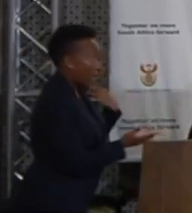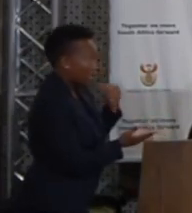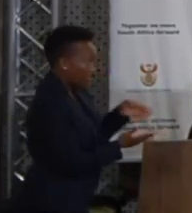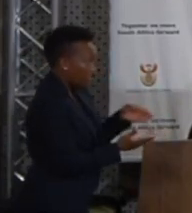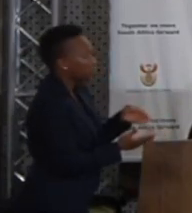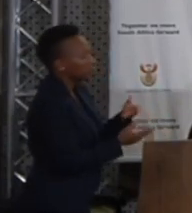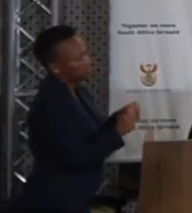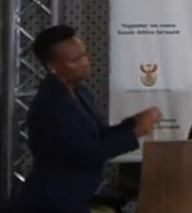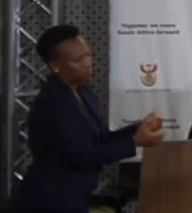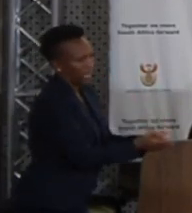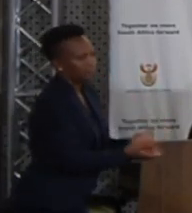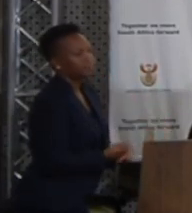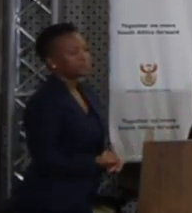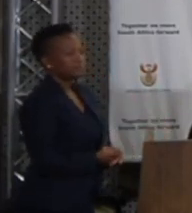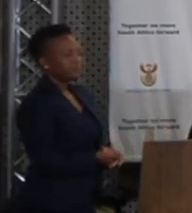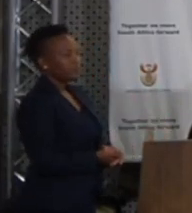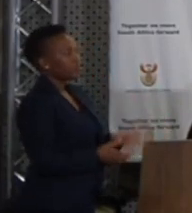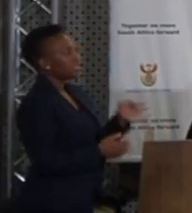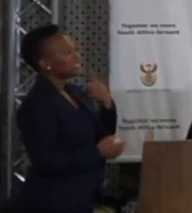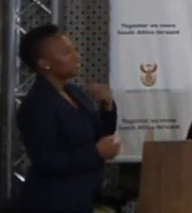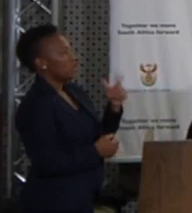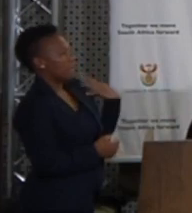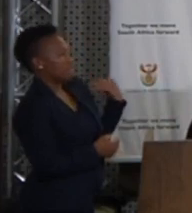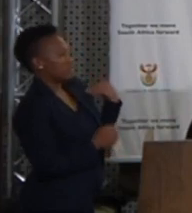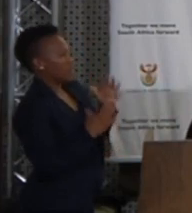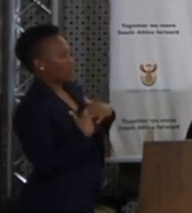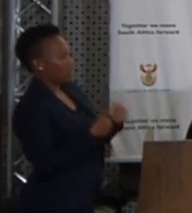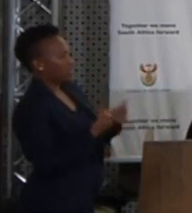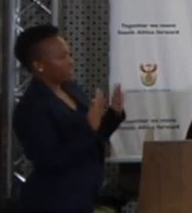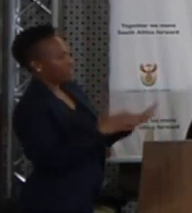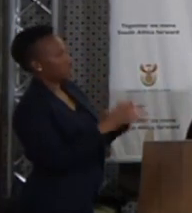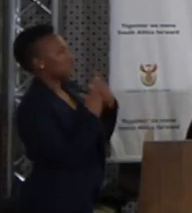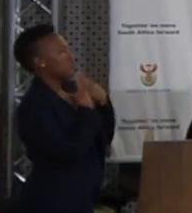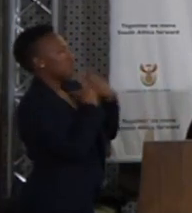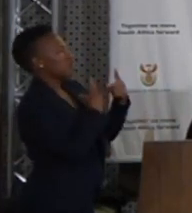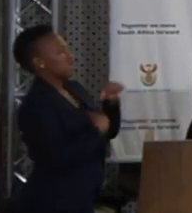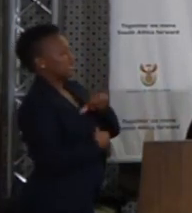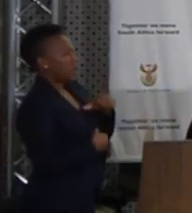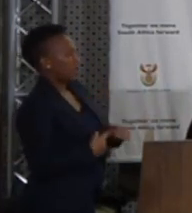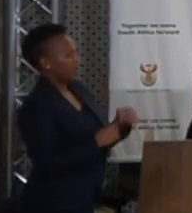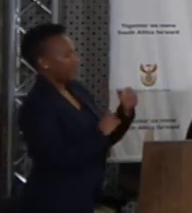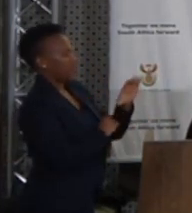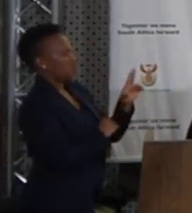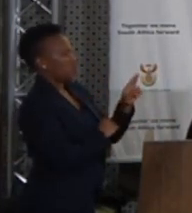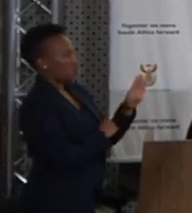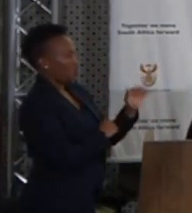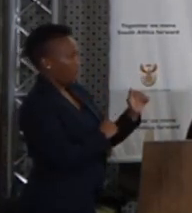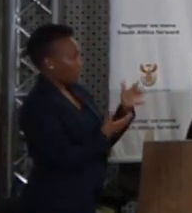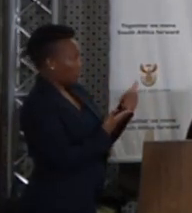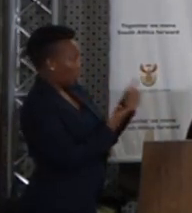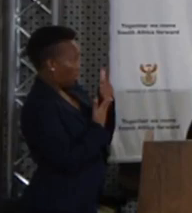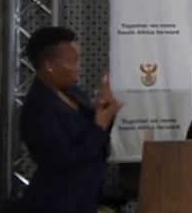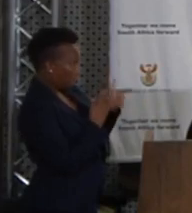she's asking that she's stating that the Minister of Health announced that they will ask China and Cuba to help. Do we have